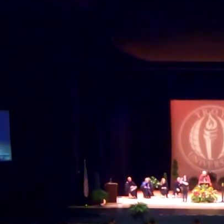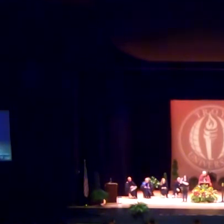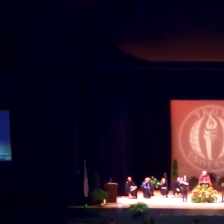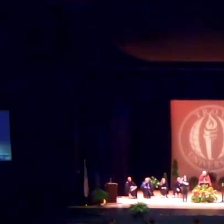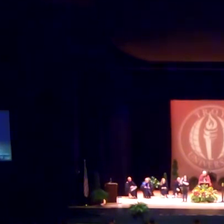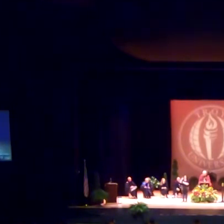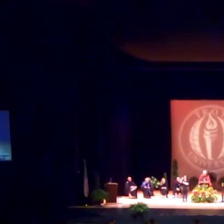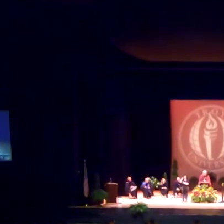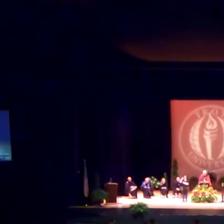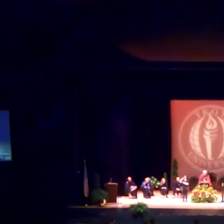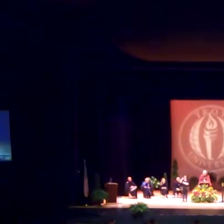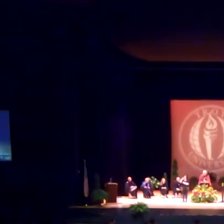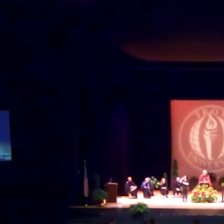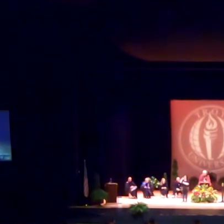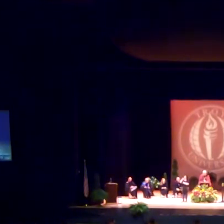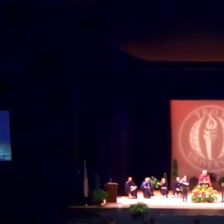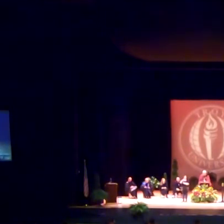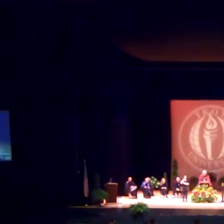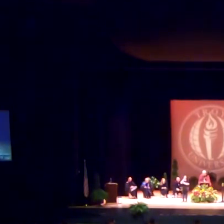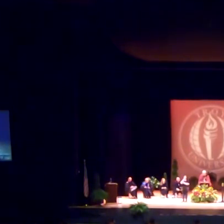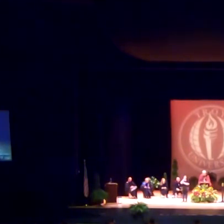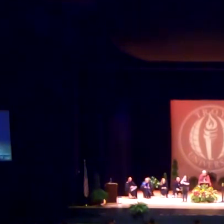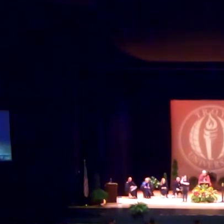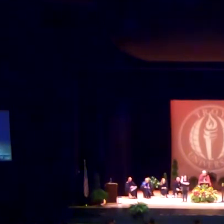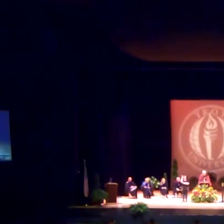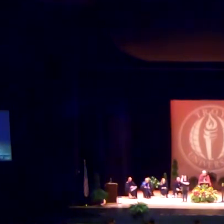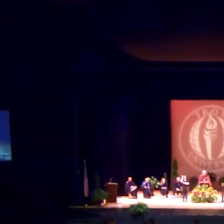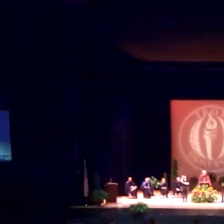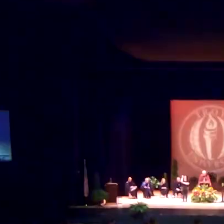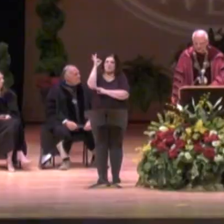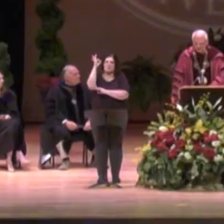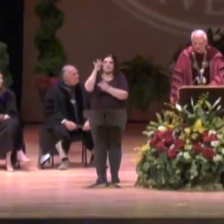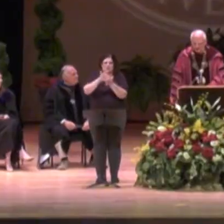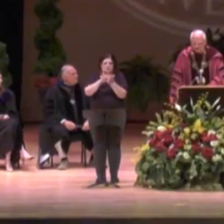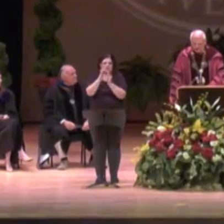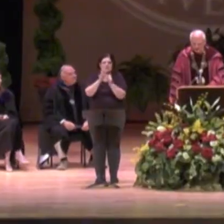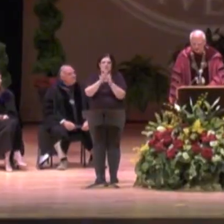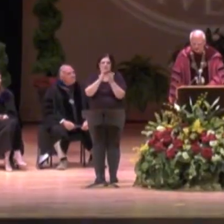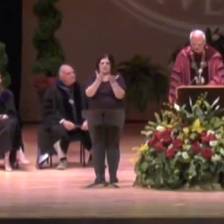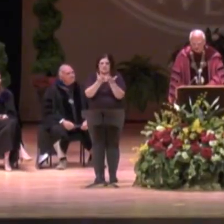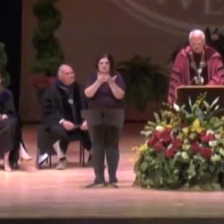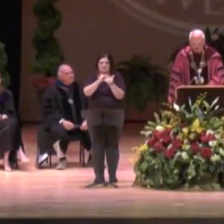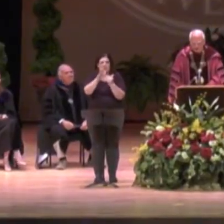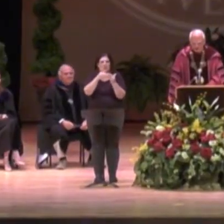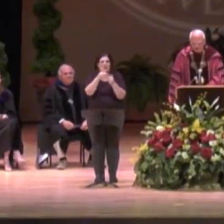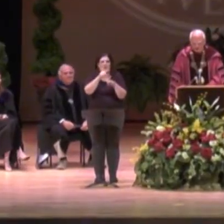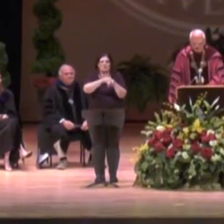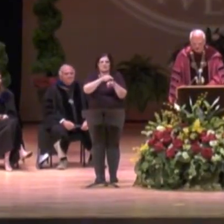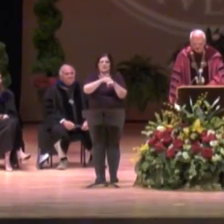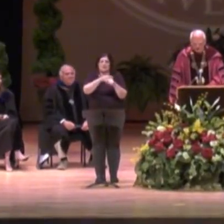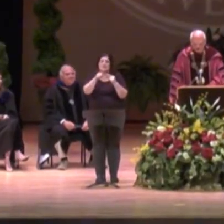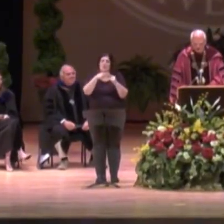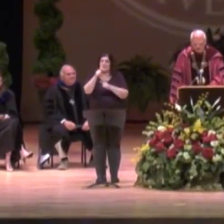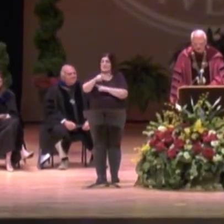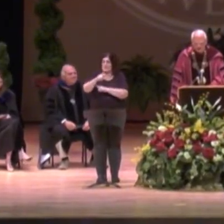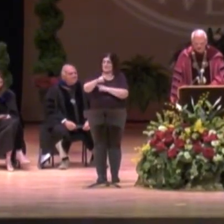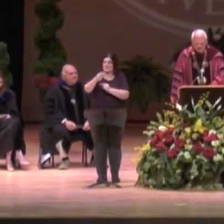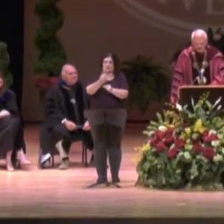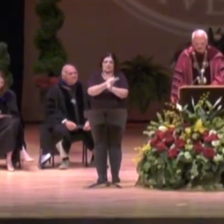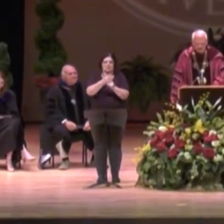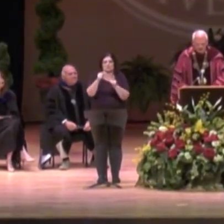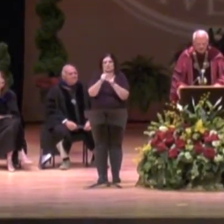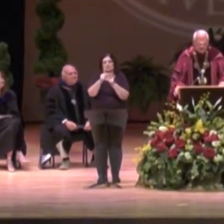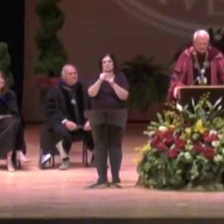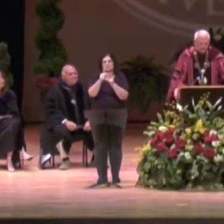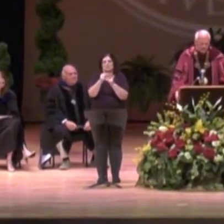said, "Preach the gospel at all times, and when necessary, use words." You know, leadership truly